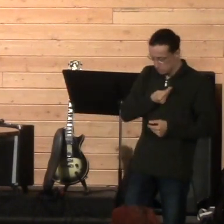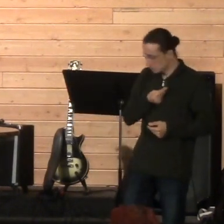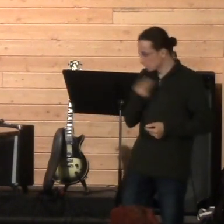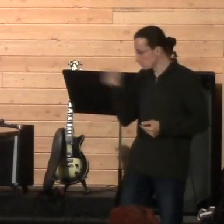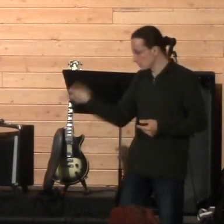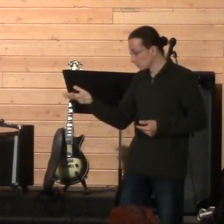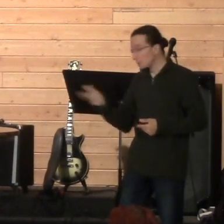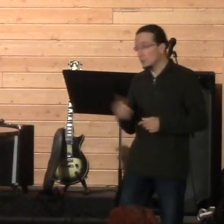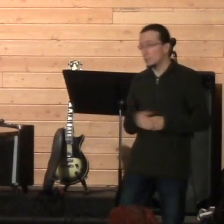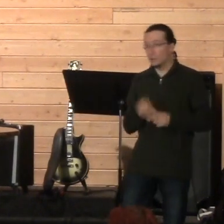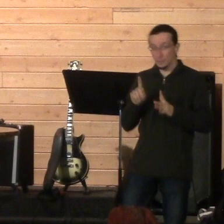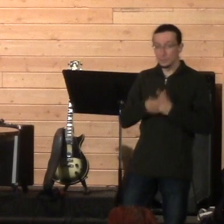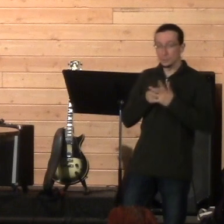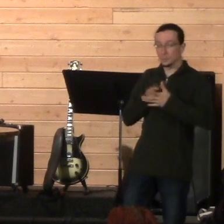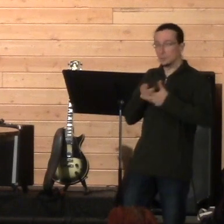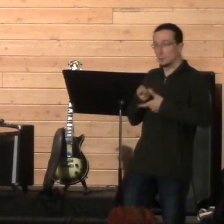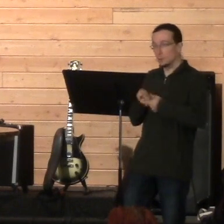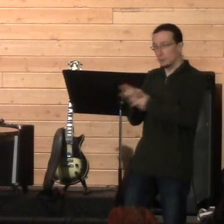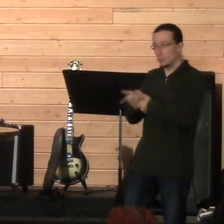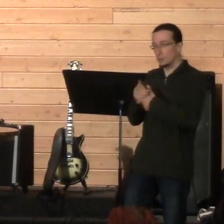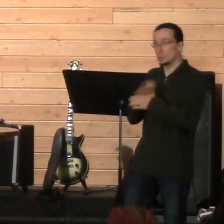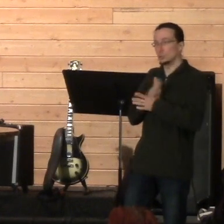start sharing something